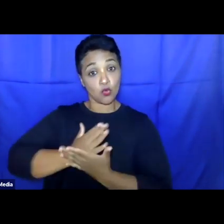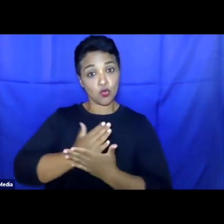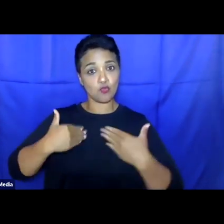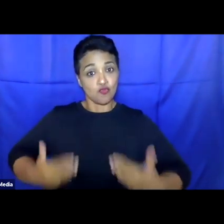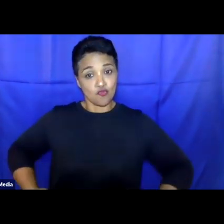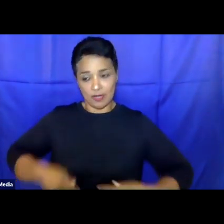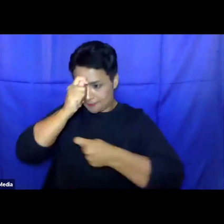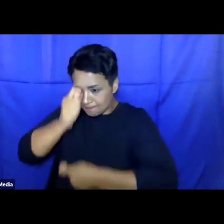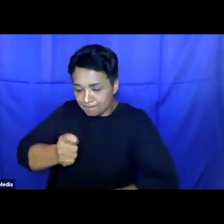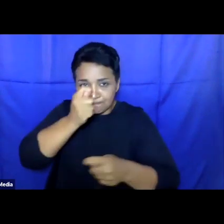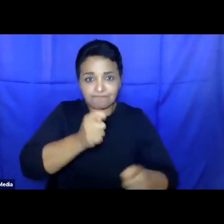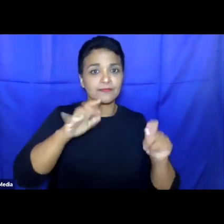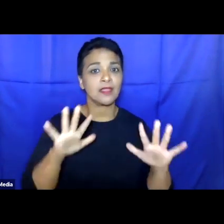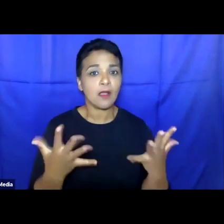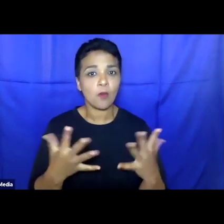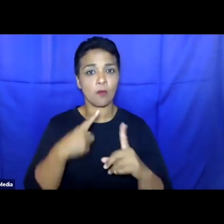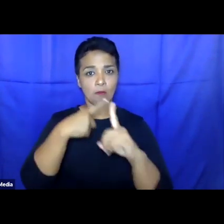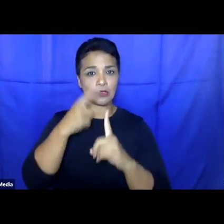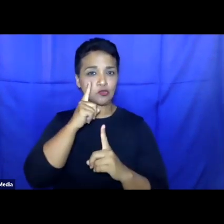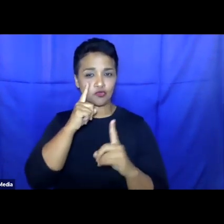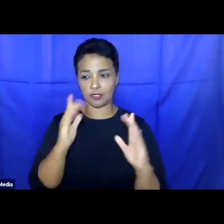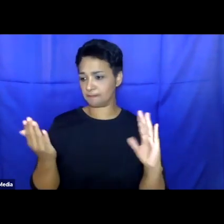looking at both IHL and human rights law.